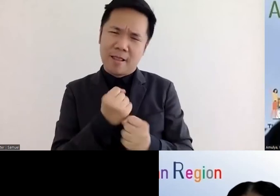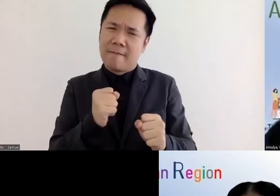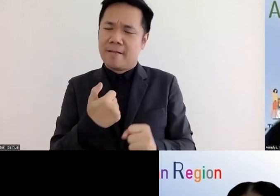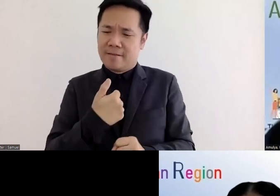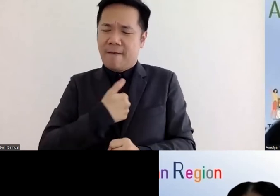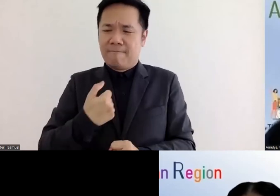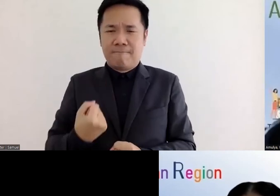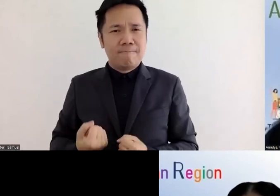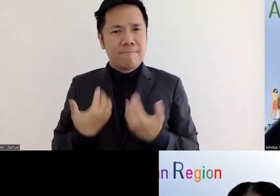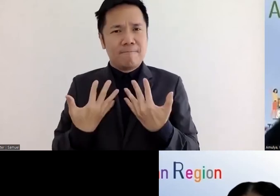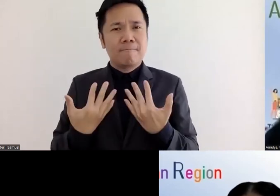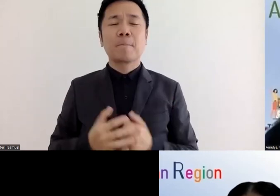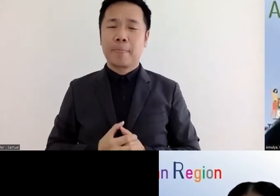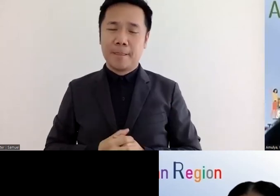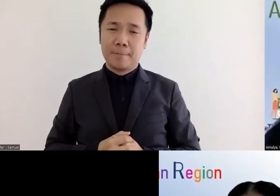I am a